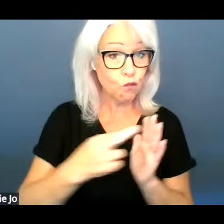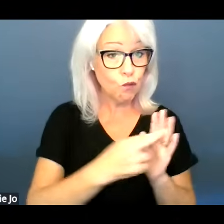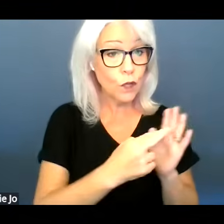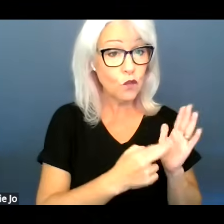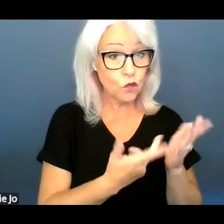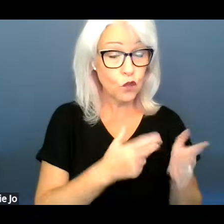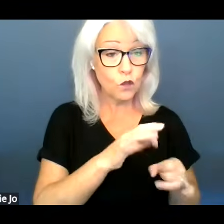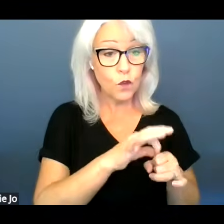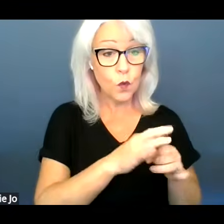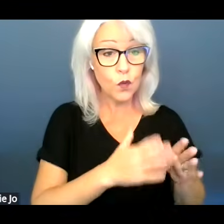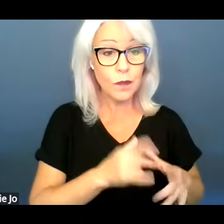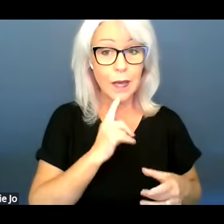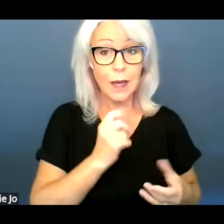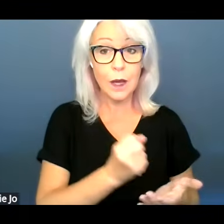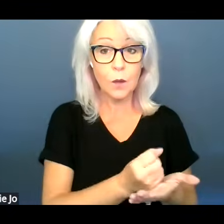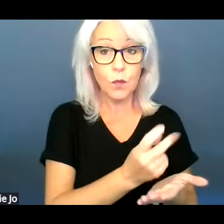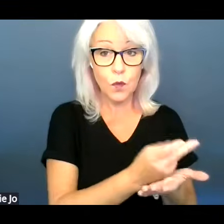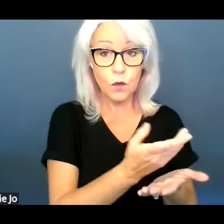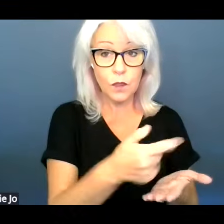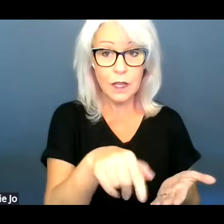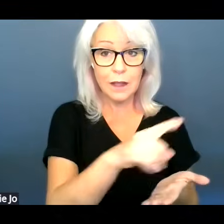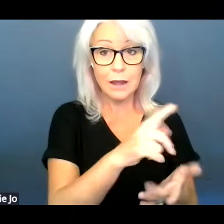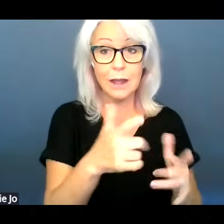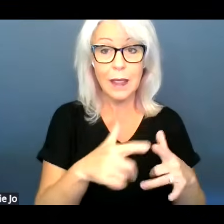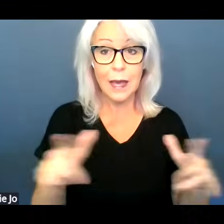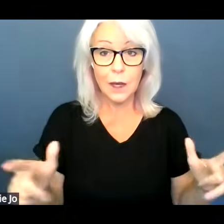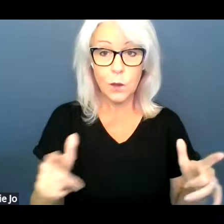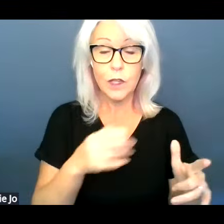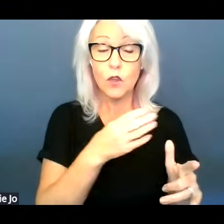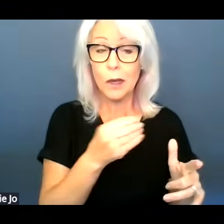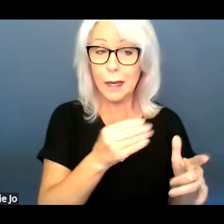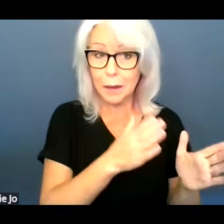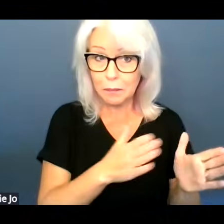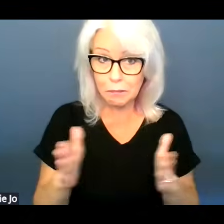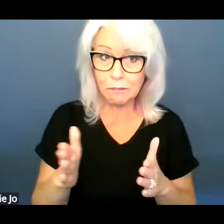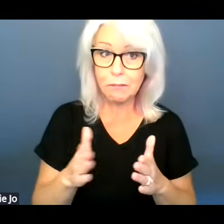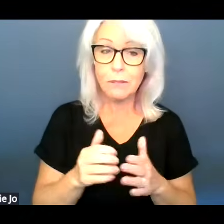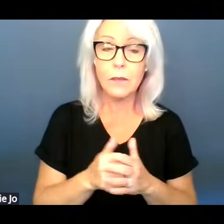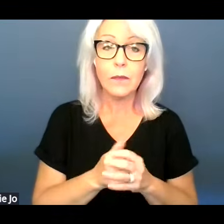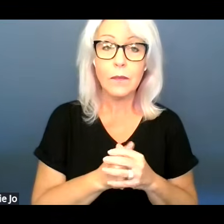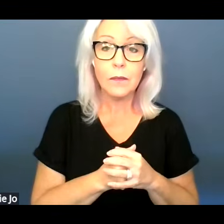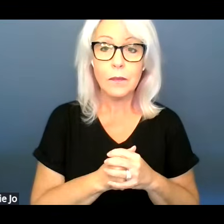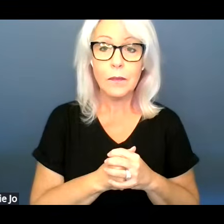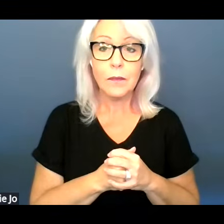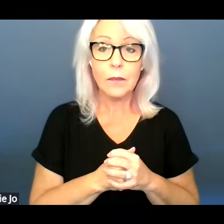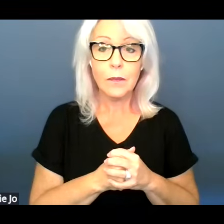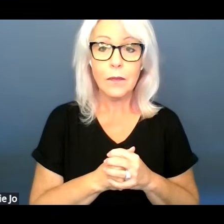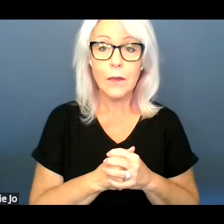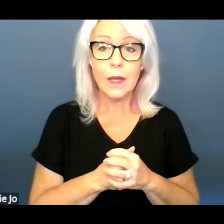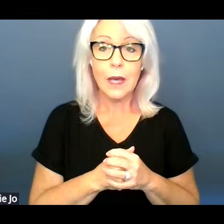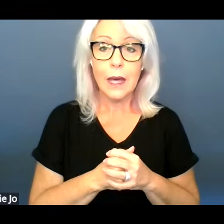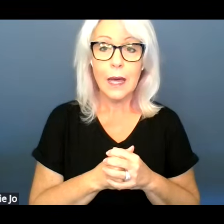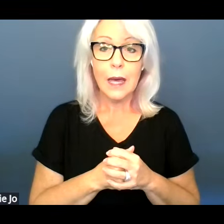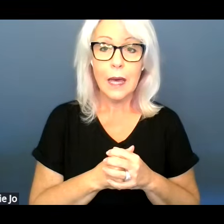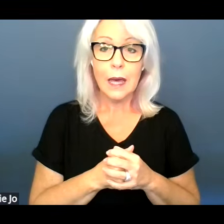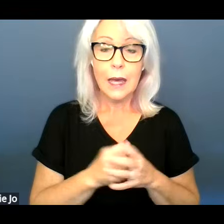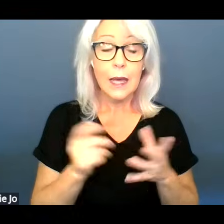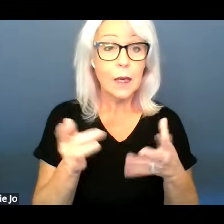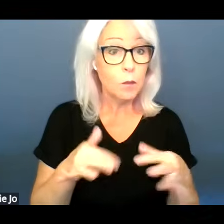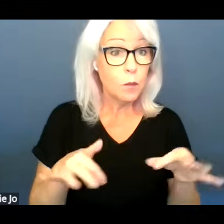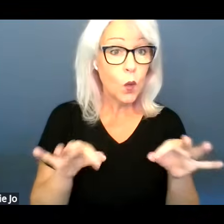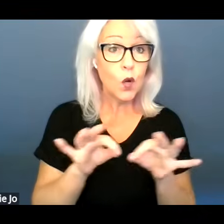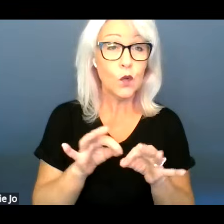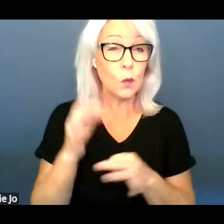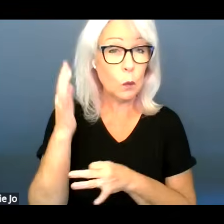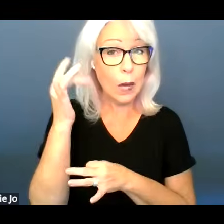approve this language and this intent. And it is important because you can't compare the disparity